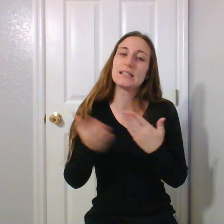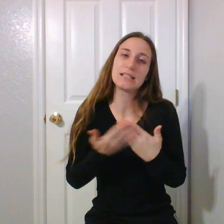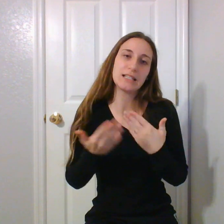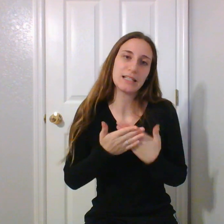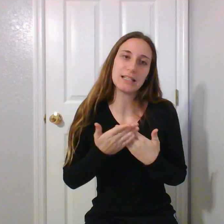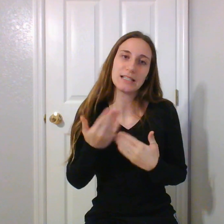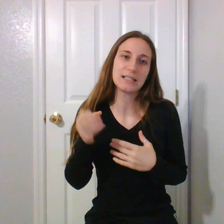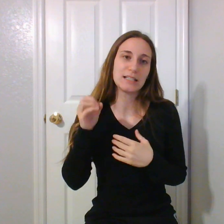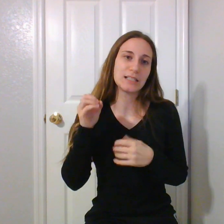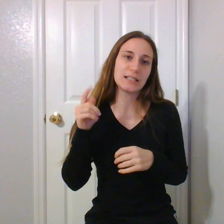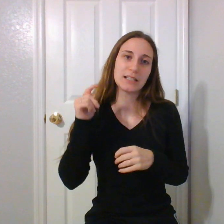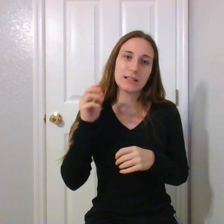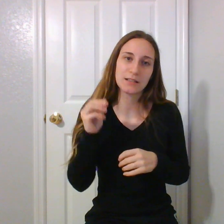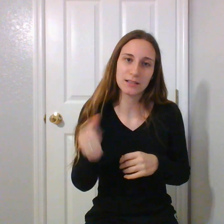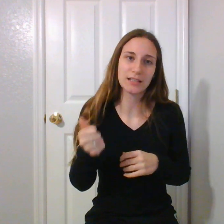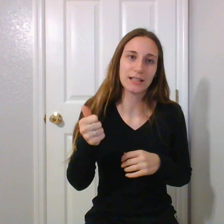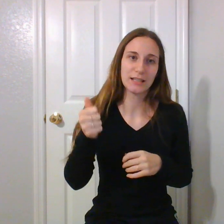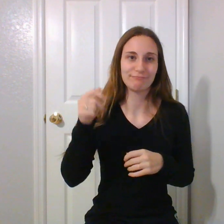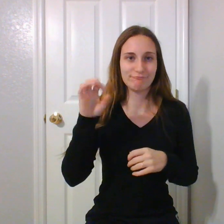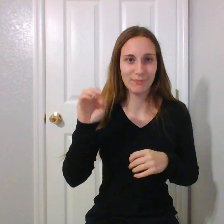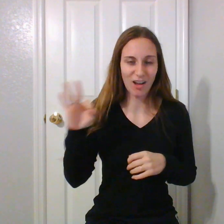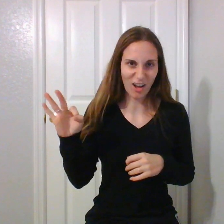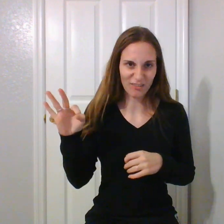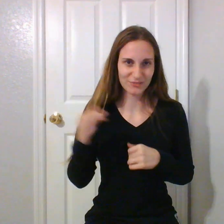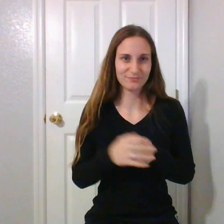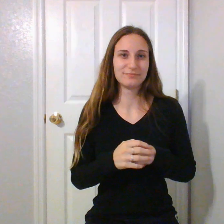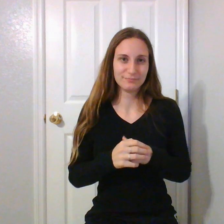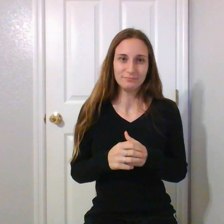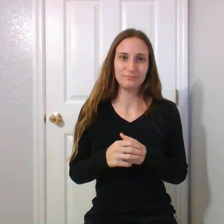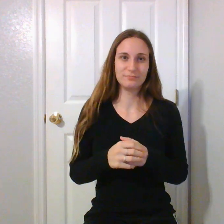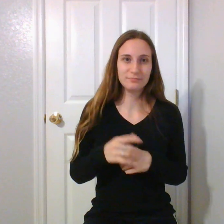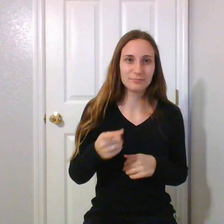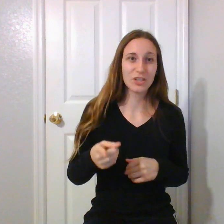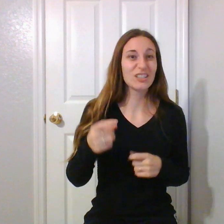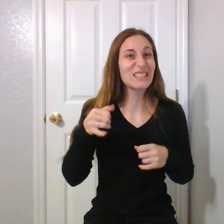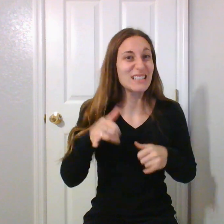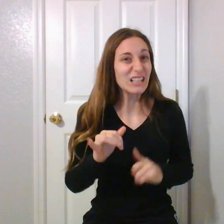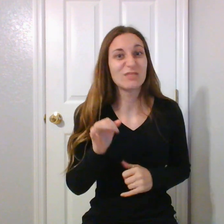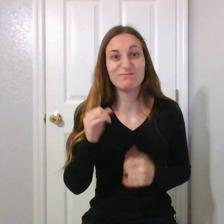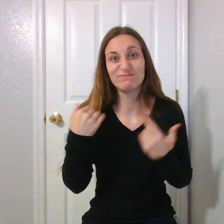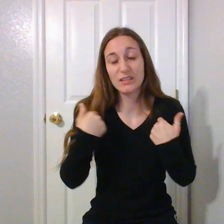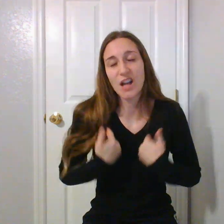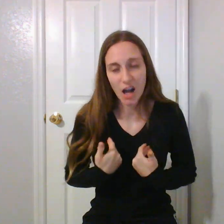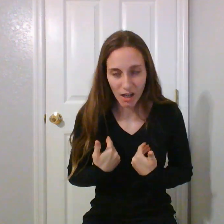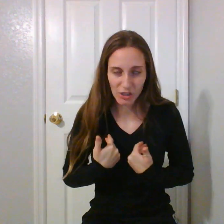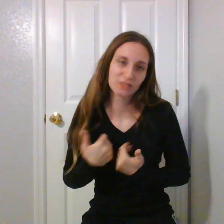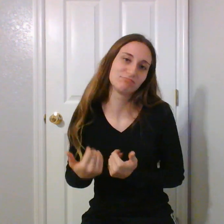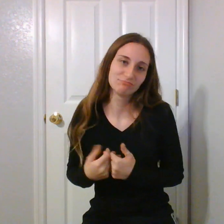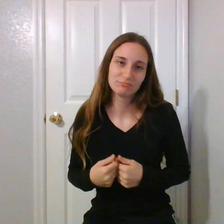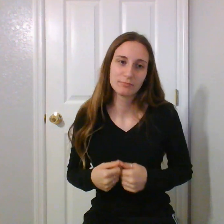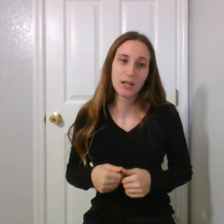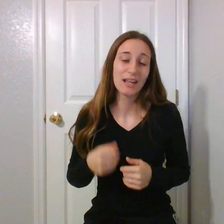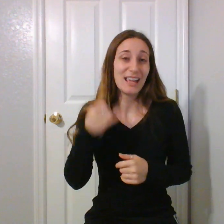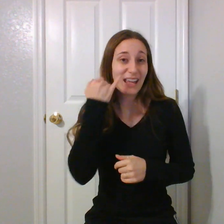one second to wake up to turn off your alarm so you're still in that like again groggy tired mindset whereas if you set your alarm